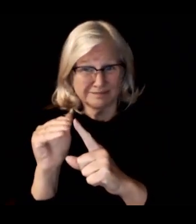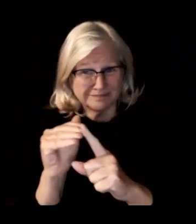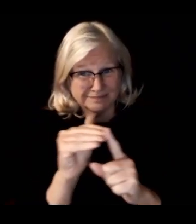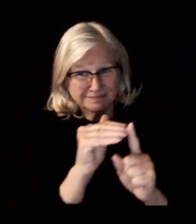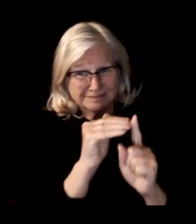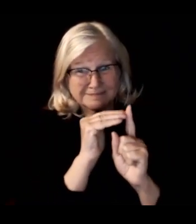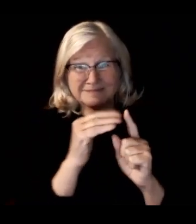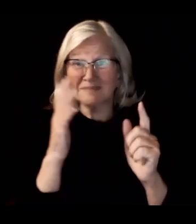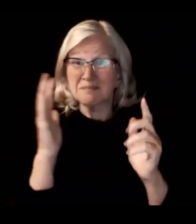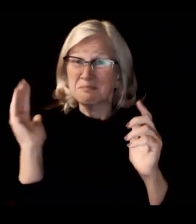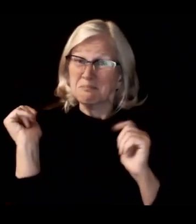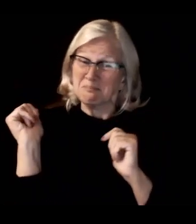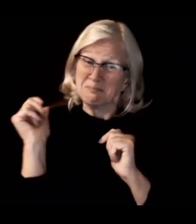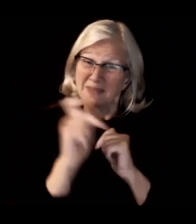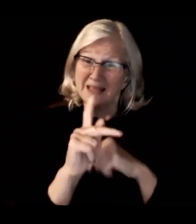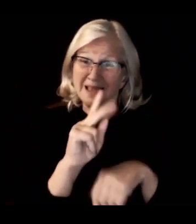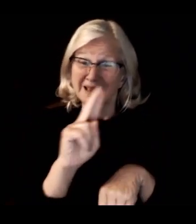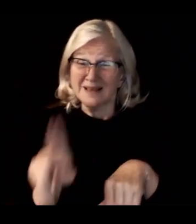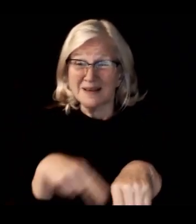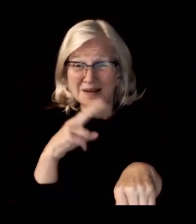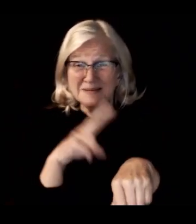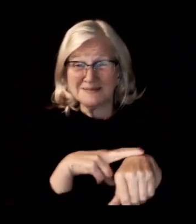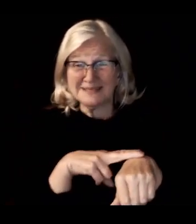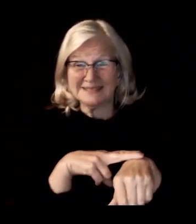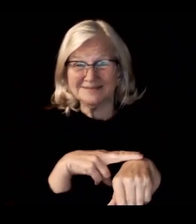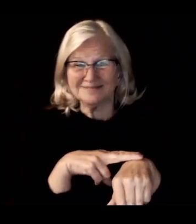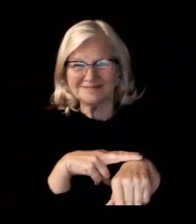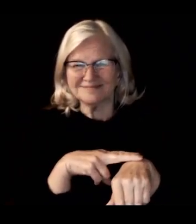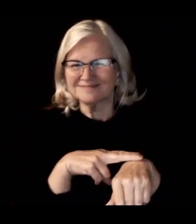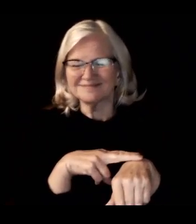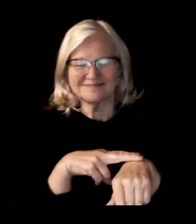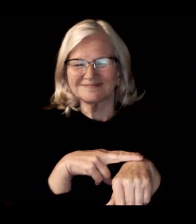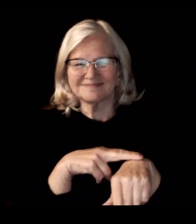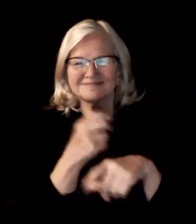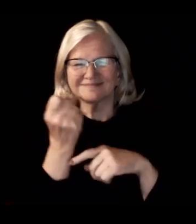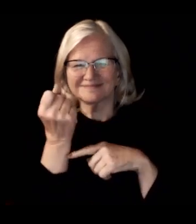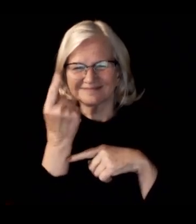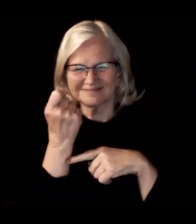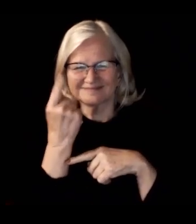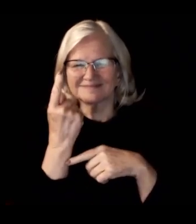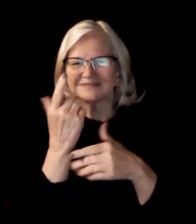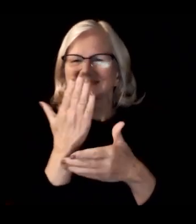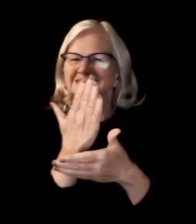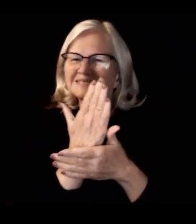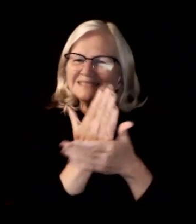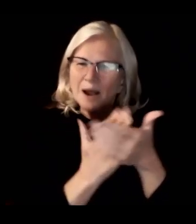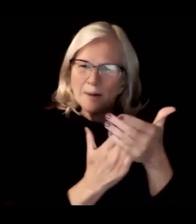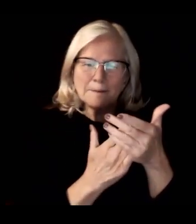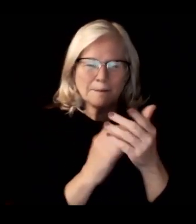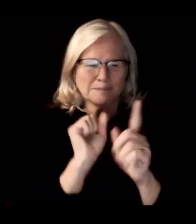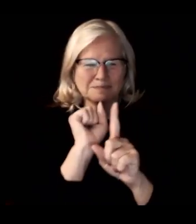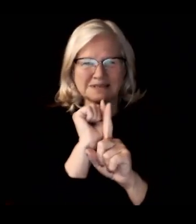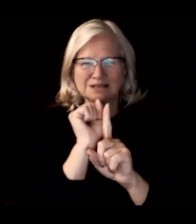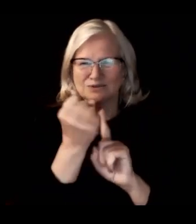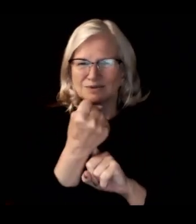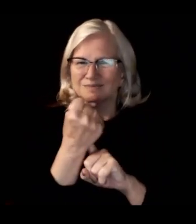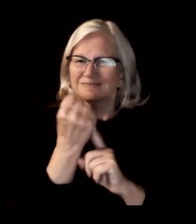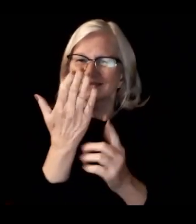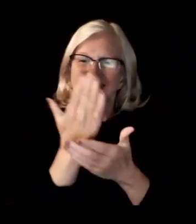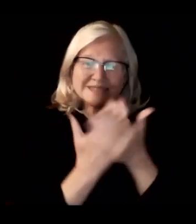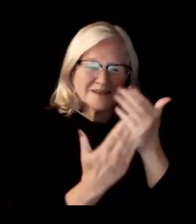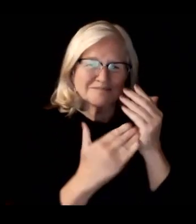practices, there are times and situations in which facilities cannot do so. The guidance that we have put out is